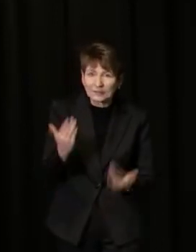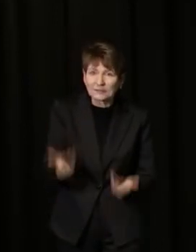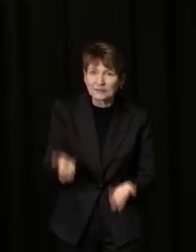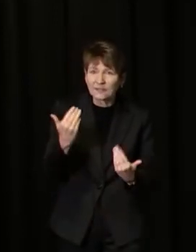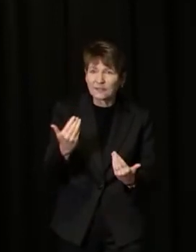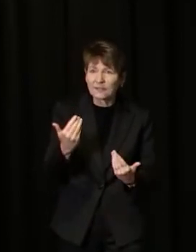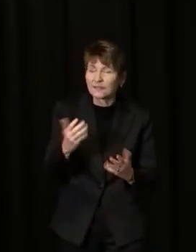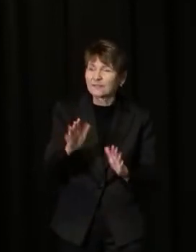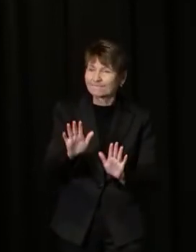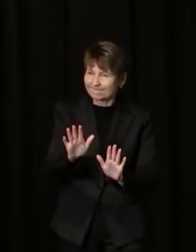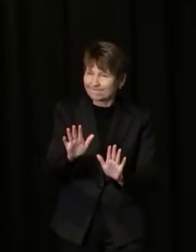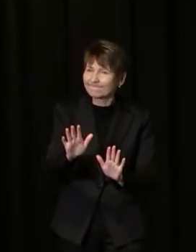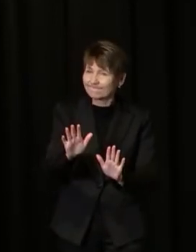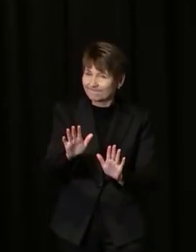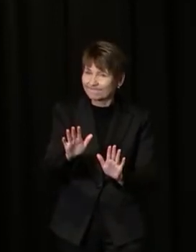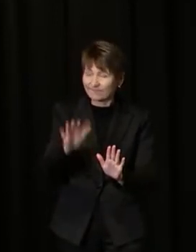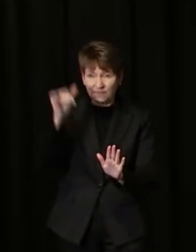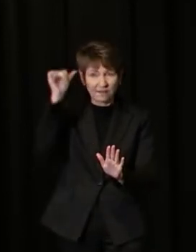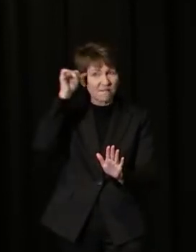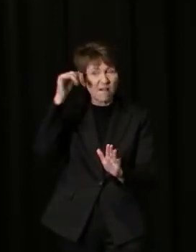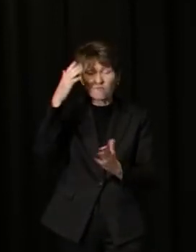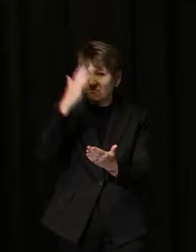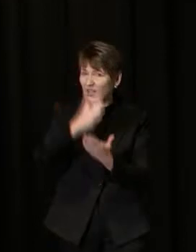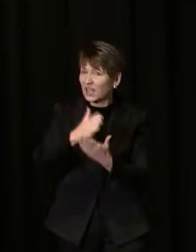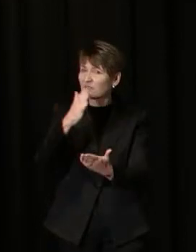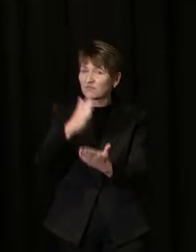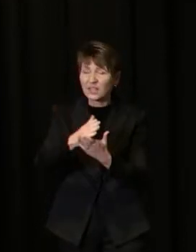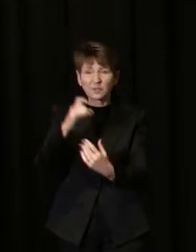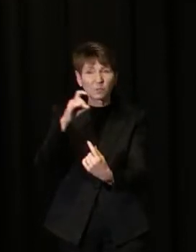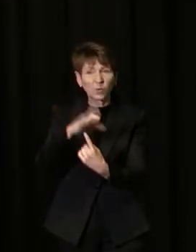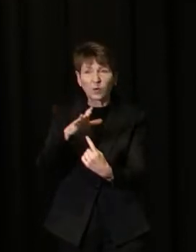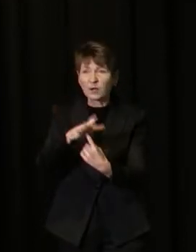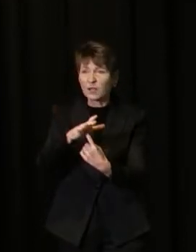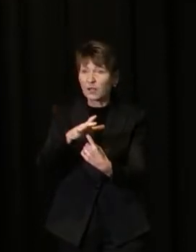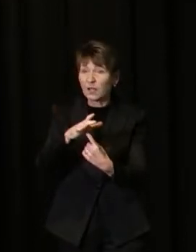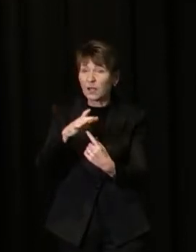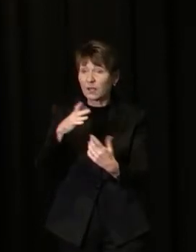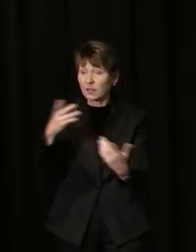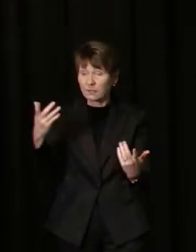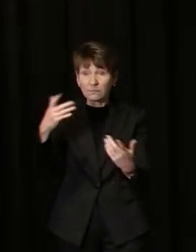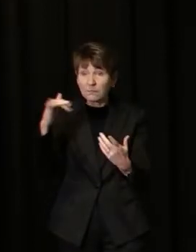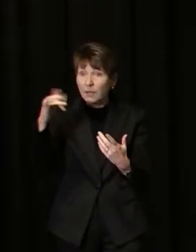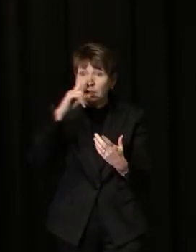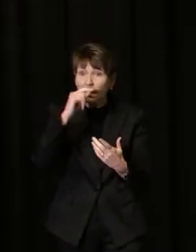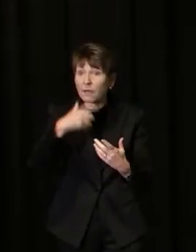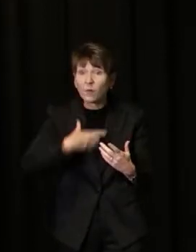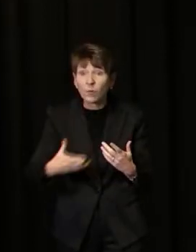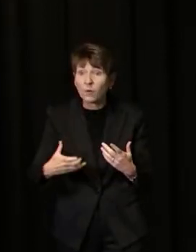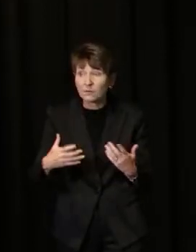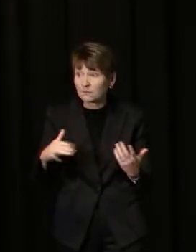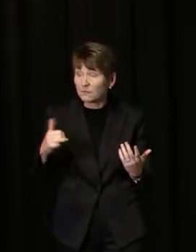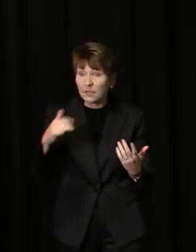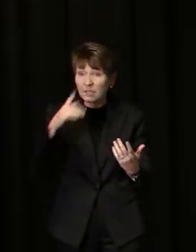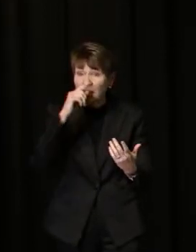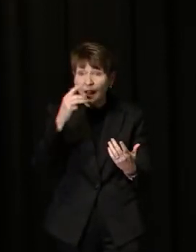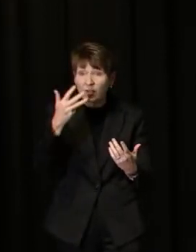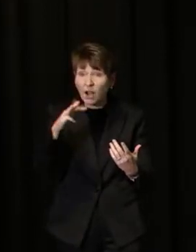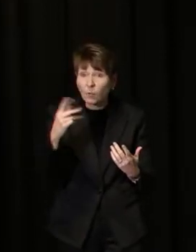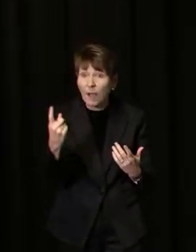discouraging people, because every single dose after 90% matters. It absolutely matters. And if we can get